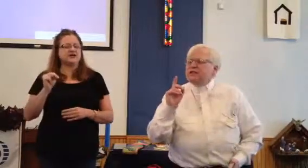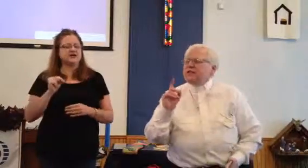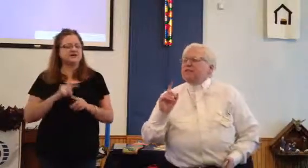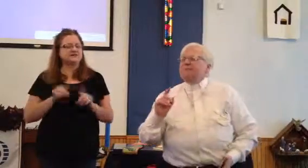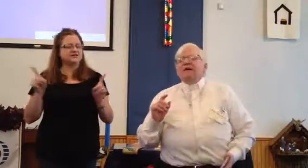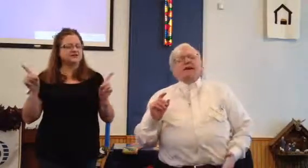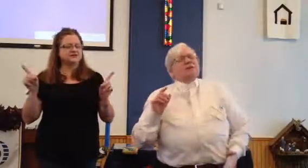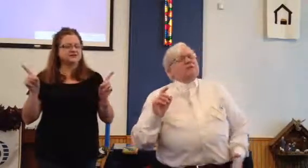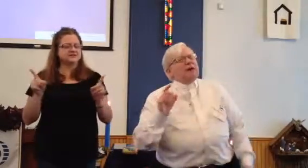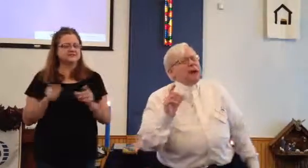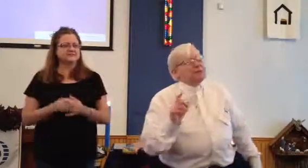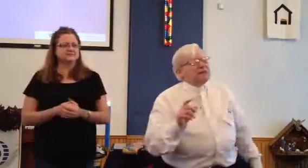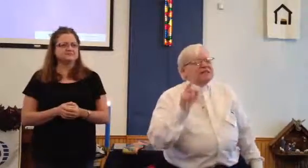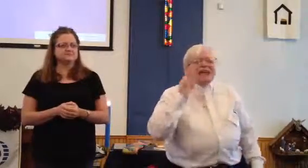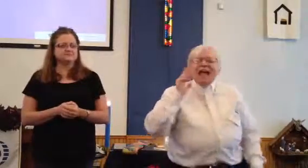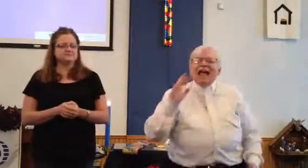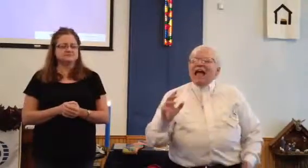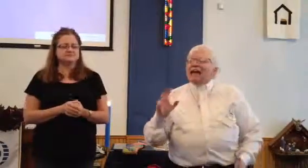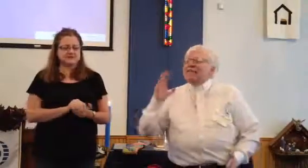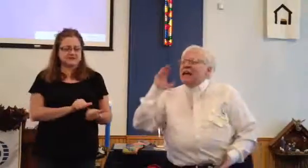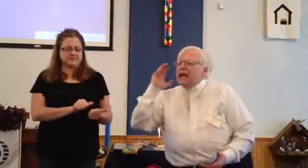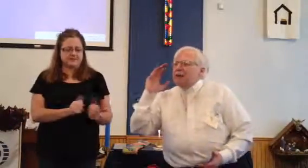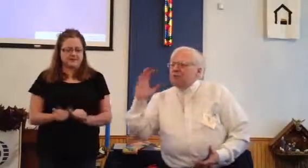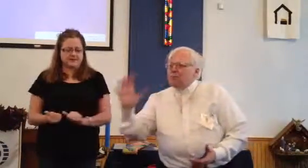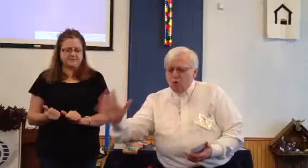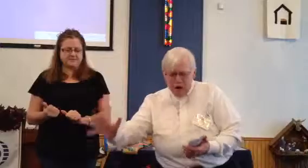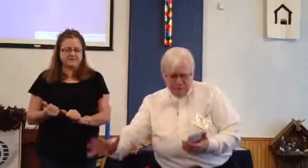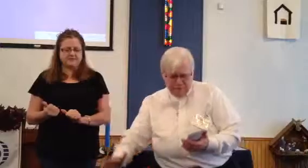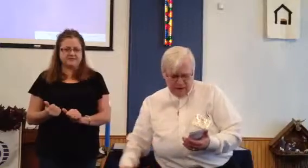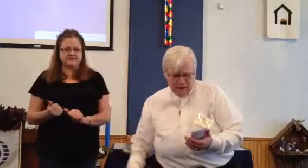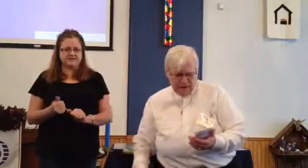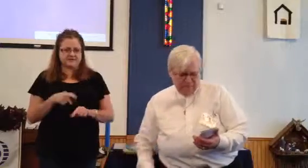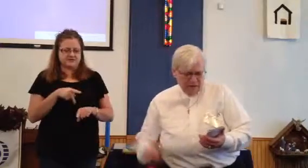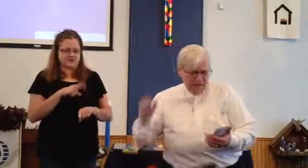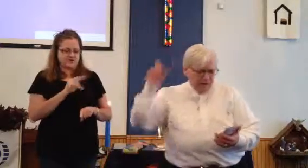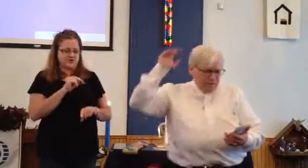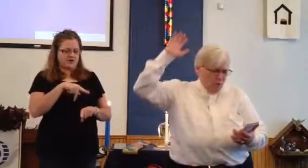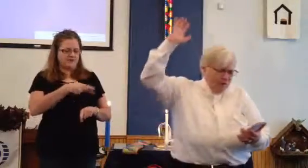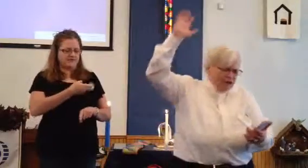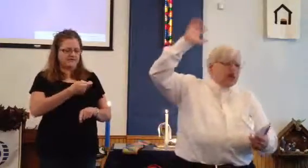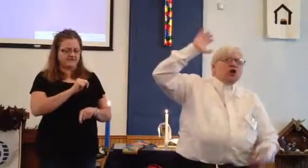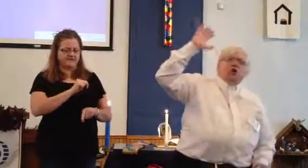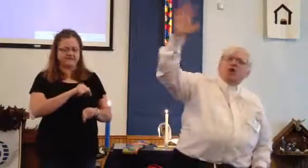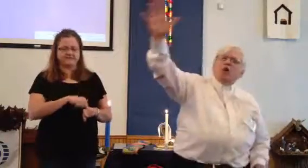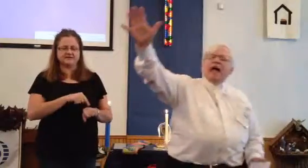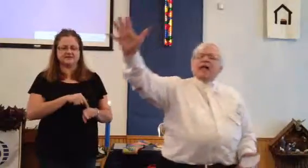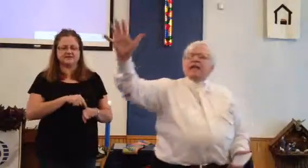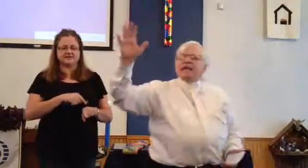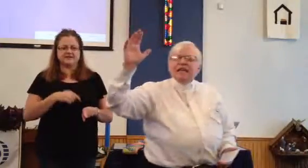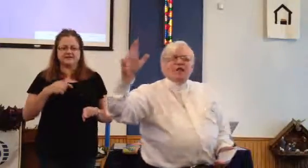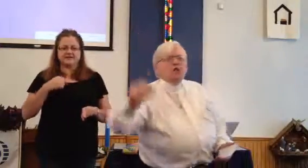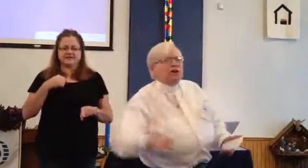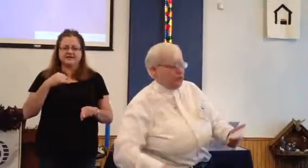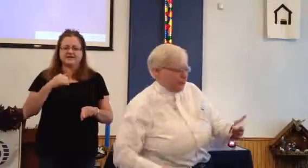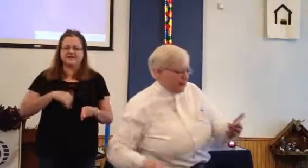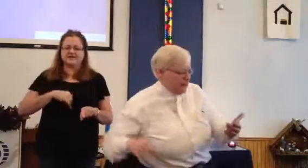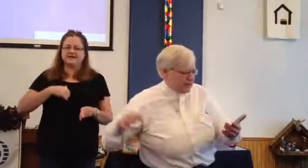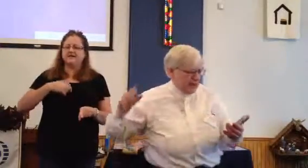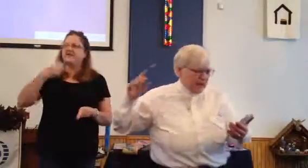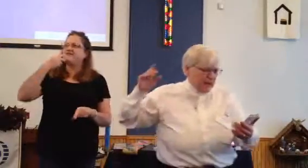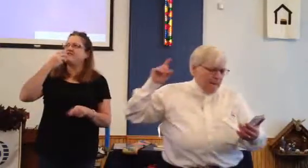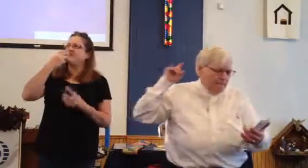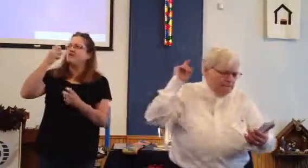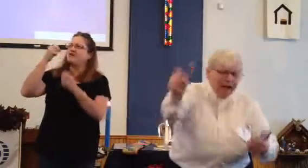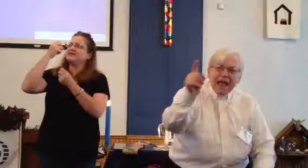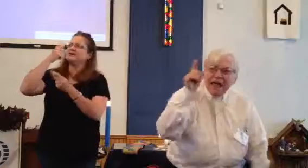And here we see the Baptist as a prophet. The voice crying in the wilderness, and